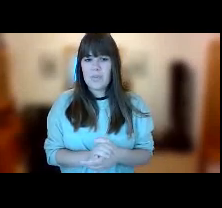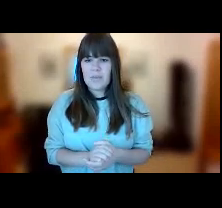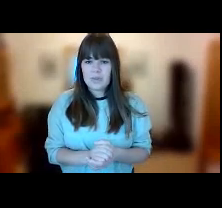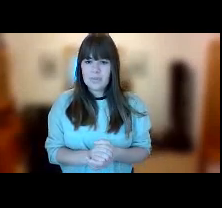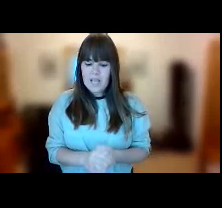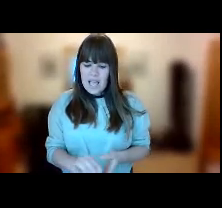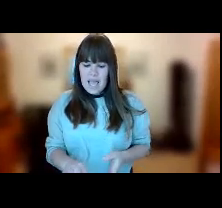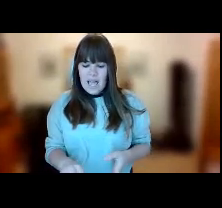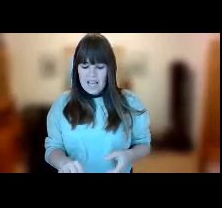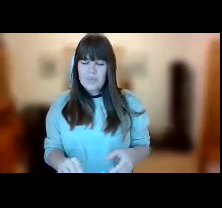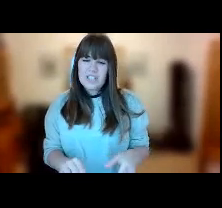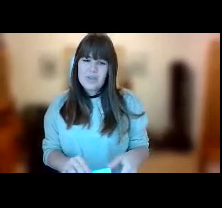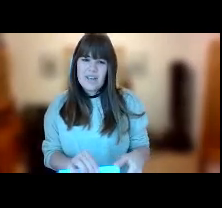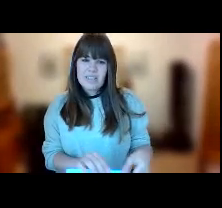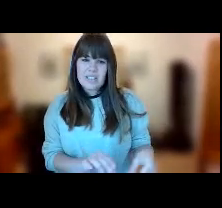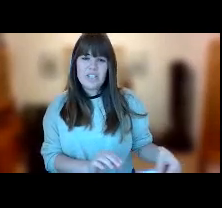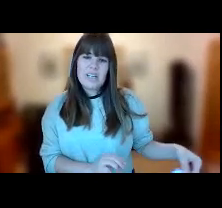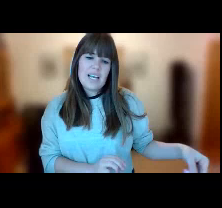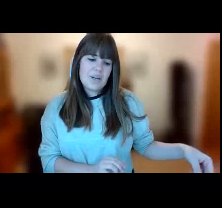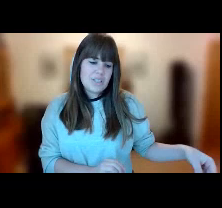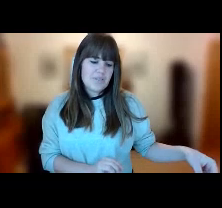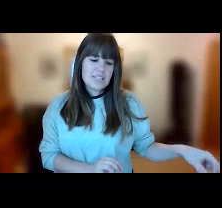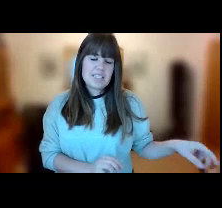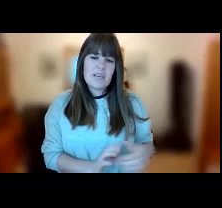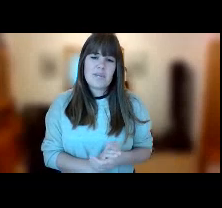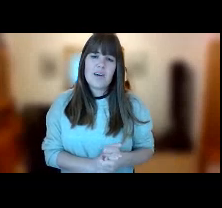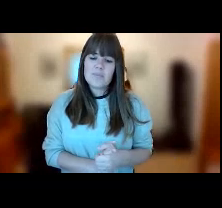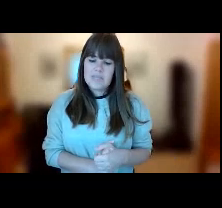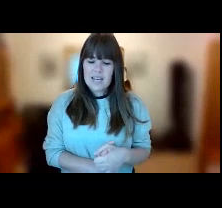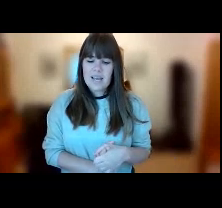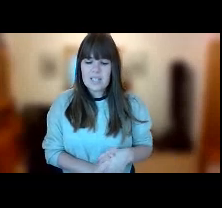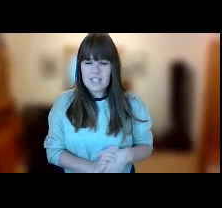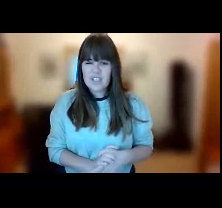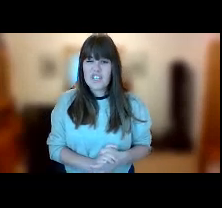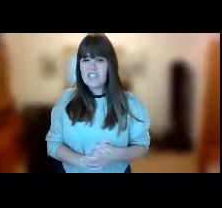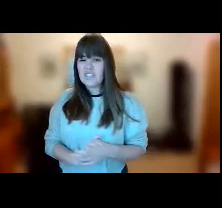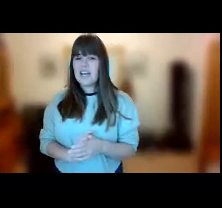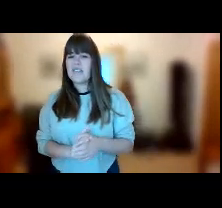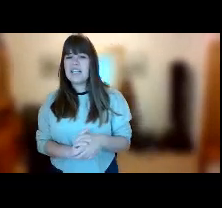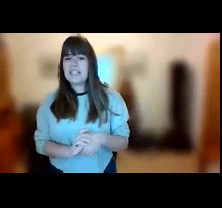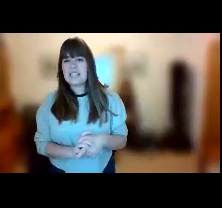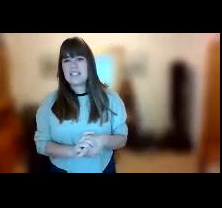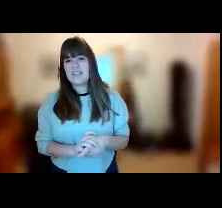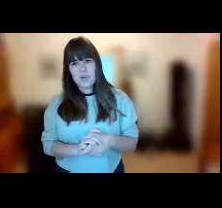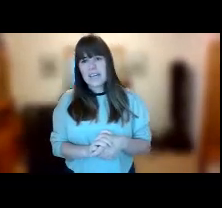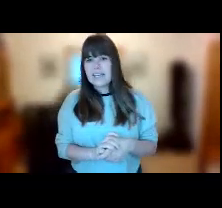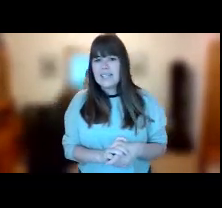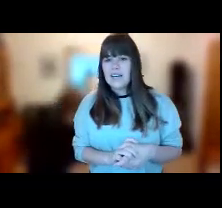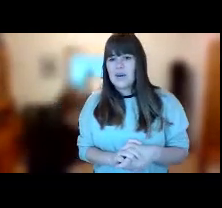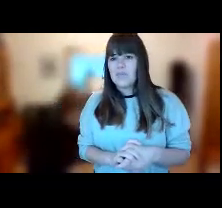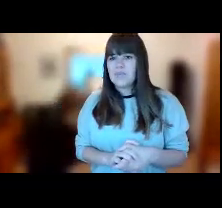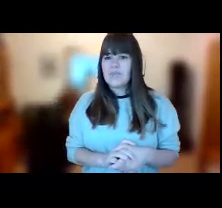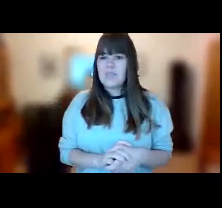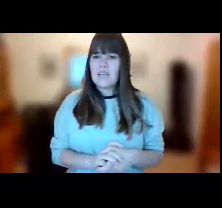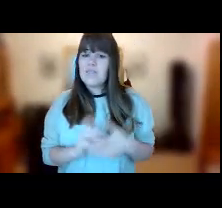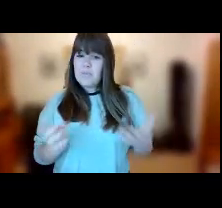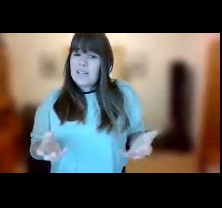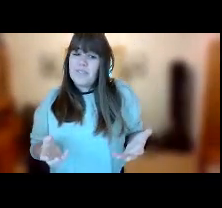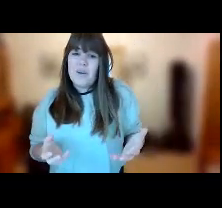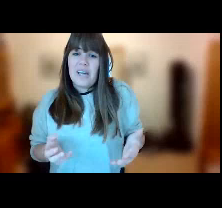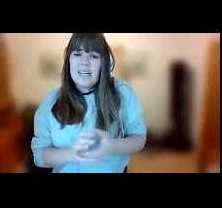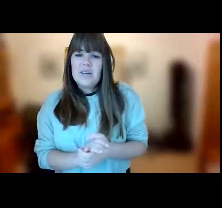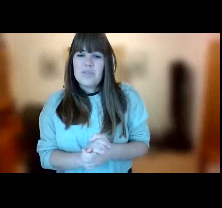them to other people. And if we do hear exclusionary language or things that maybe aren't said nowadays, just challenging that in a really sensitive way, in